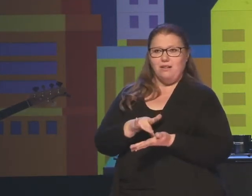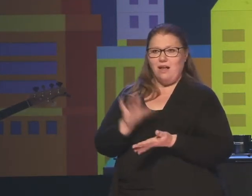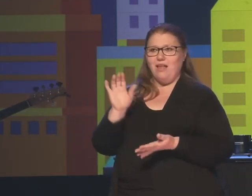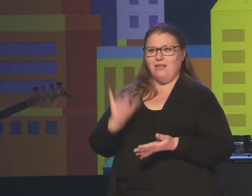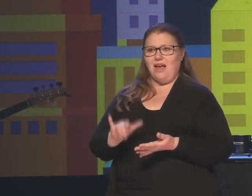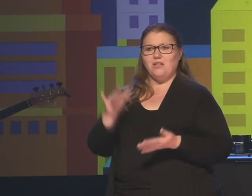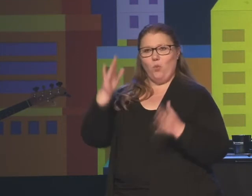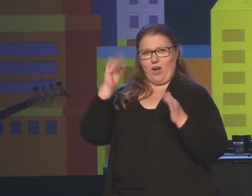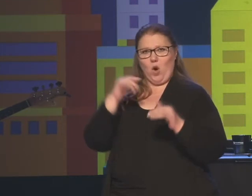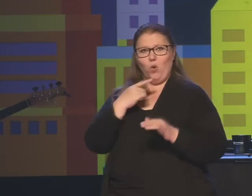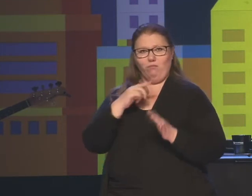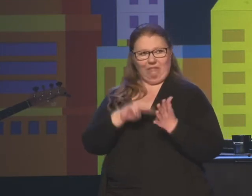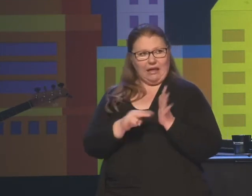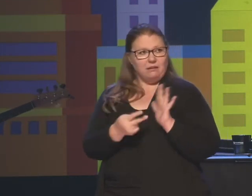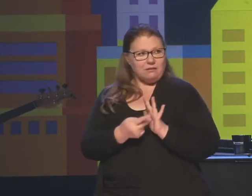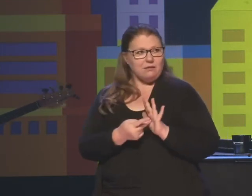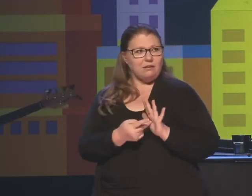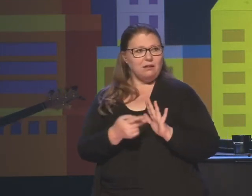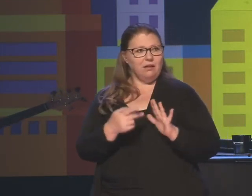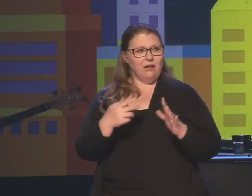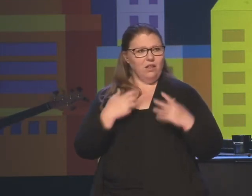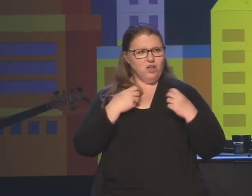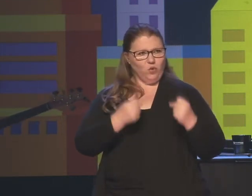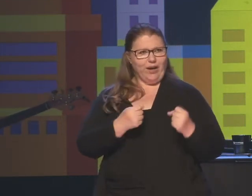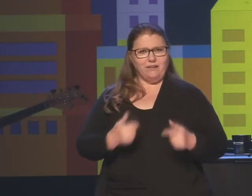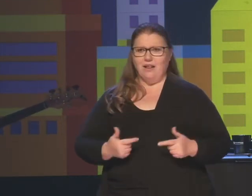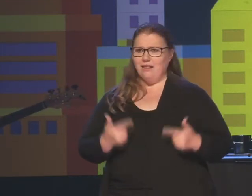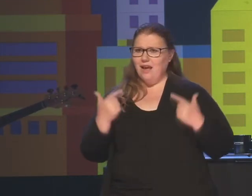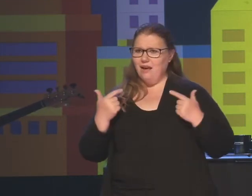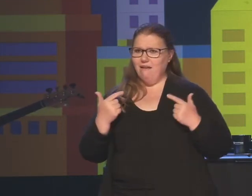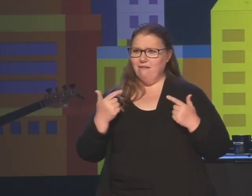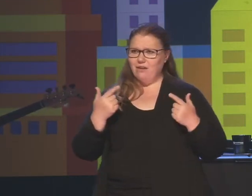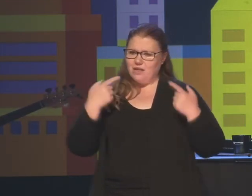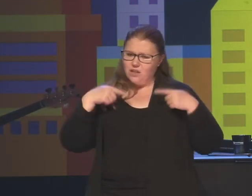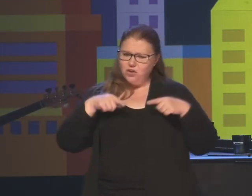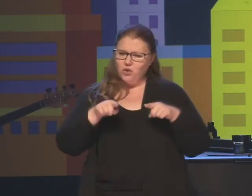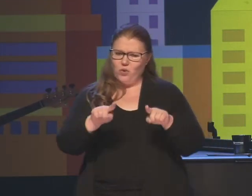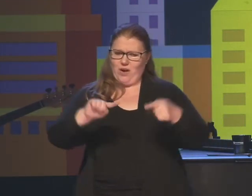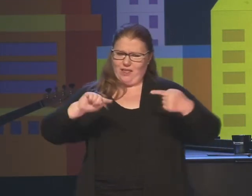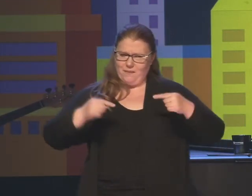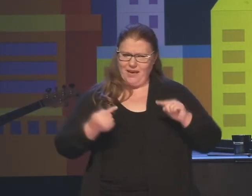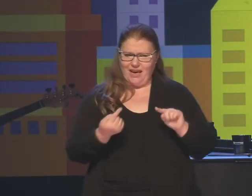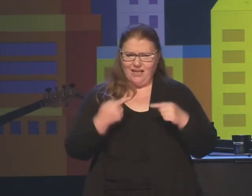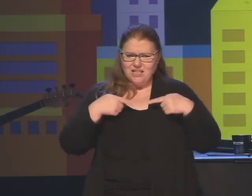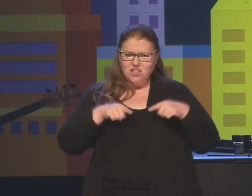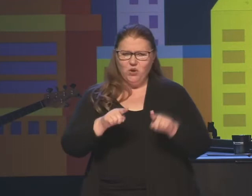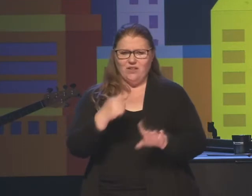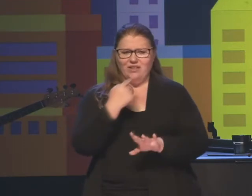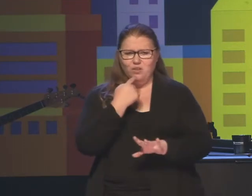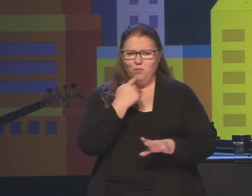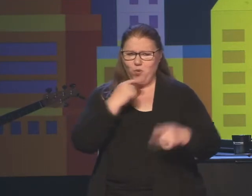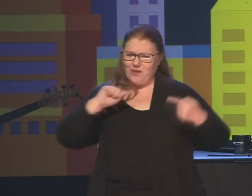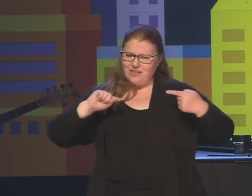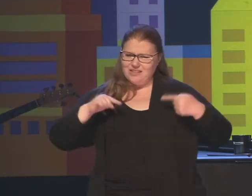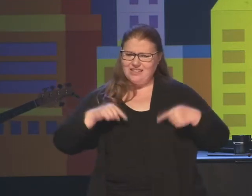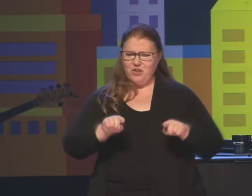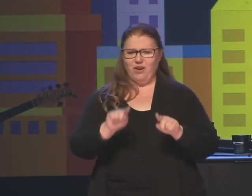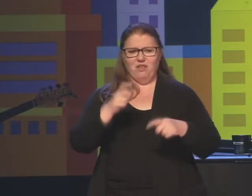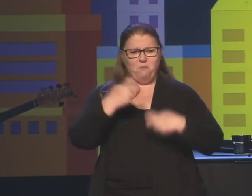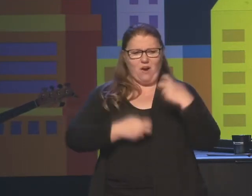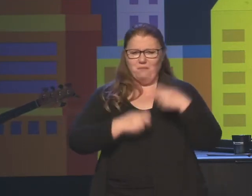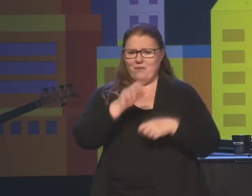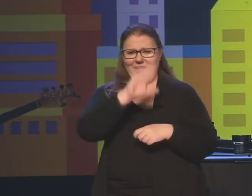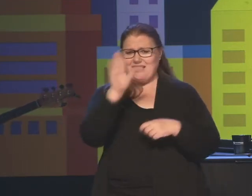That's what hope is. Hope is this strength to live in the middle of the pain, of the disappointment, of the problem that's never going to go